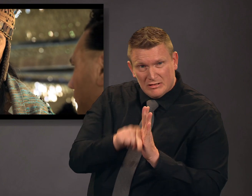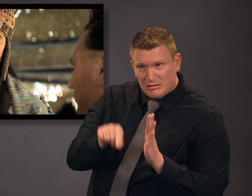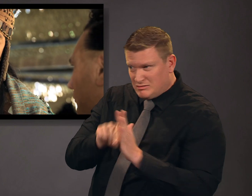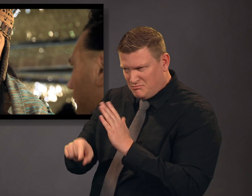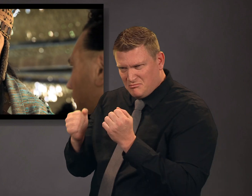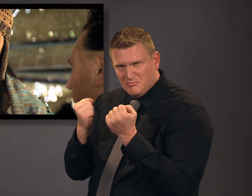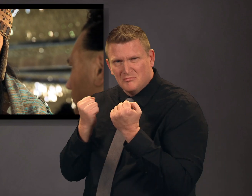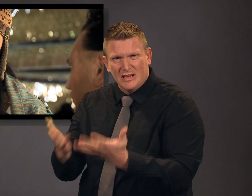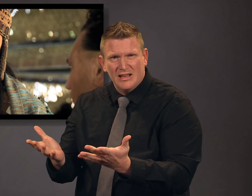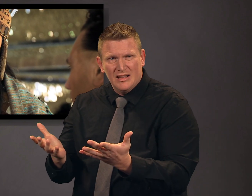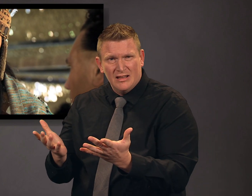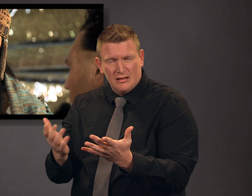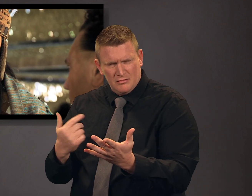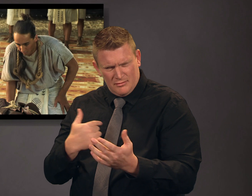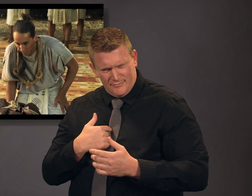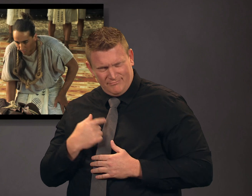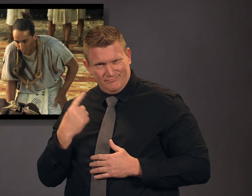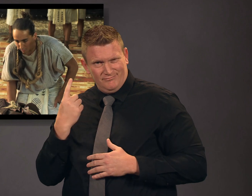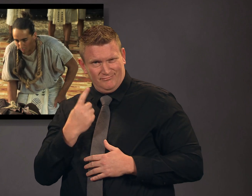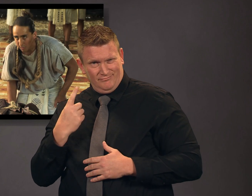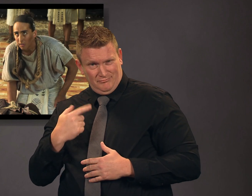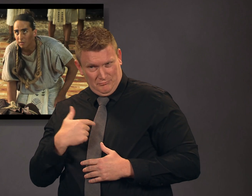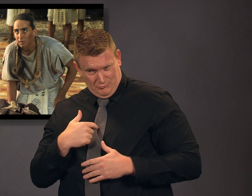I suppose that whatever I did was right.